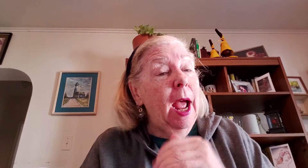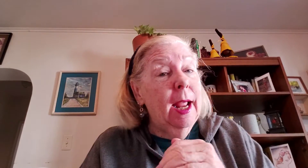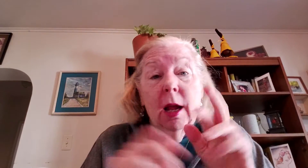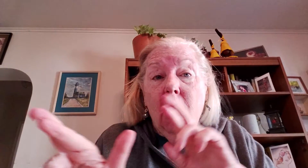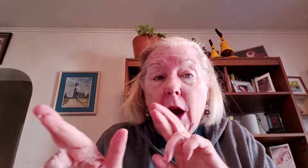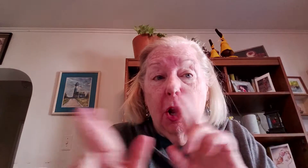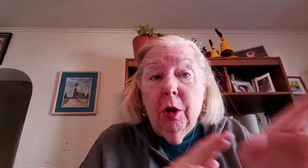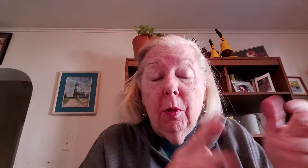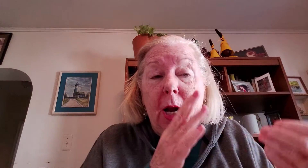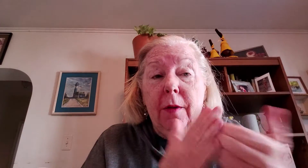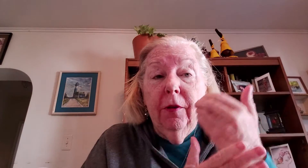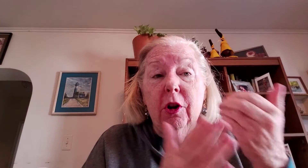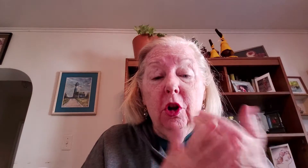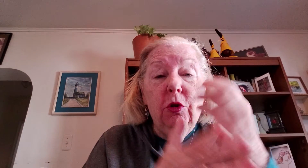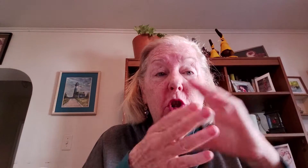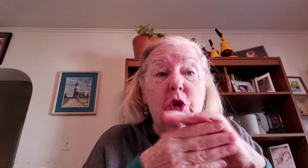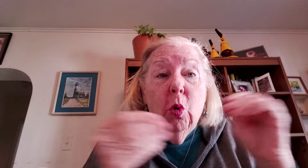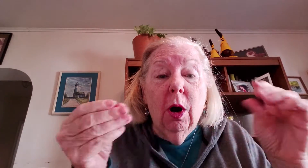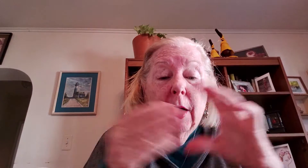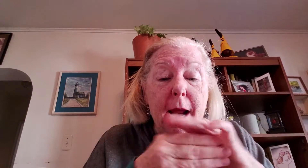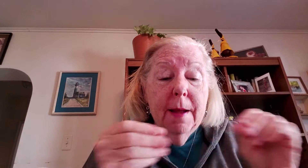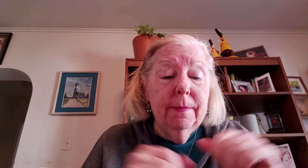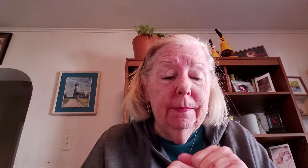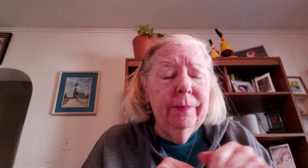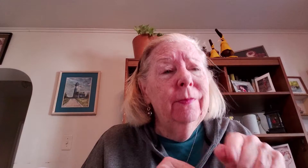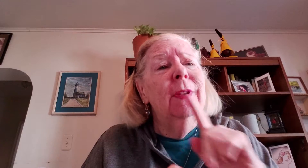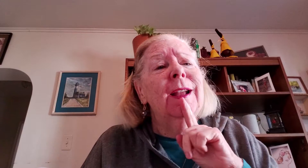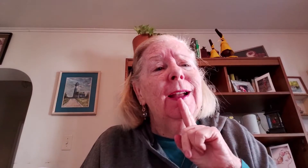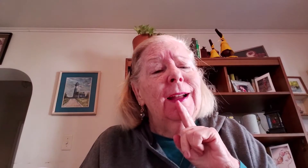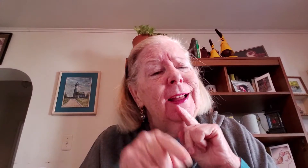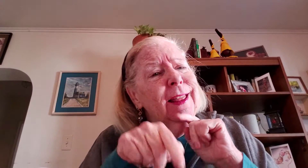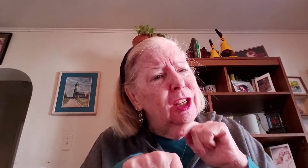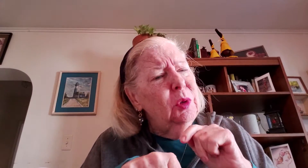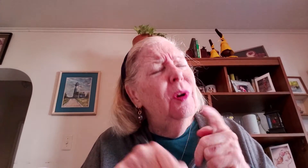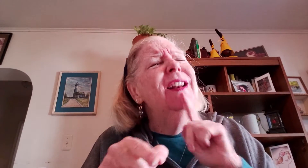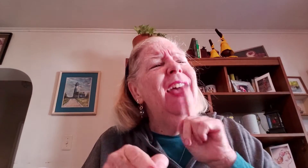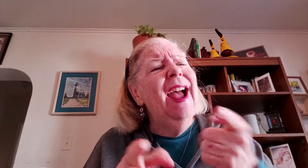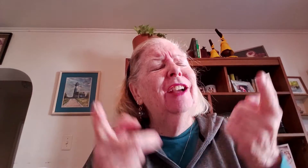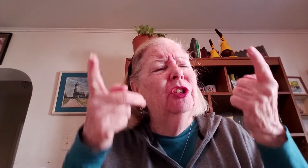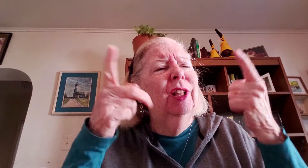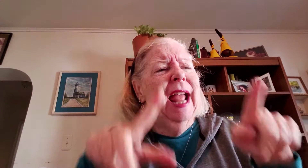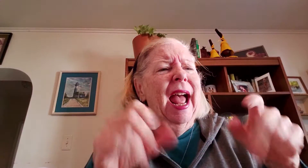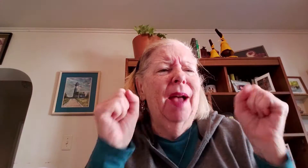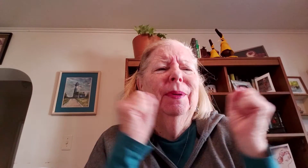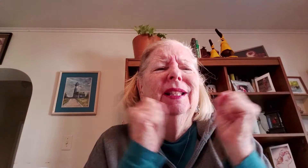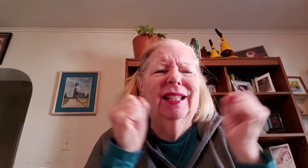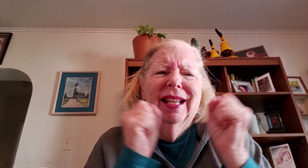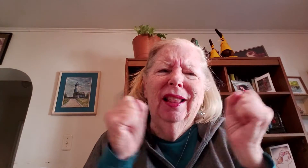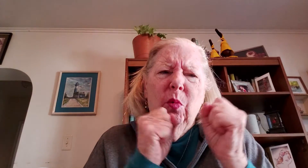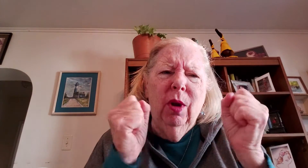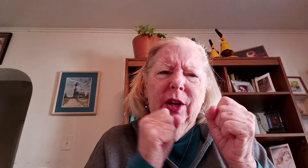Okay, are you ready for a new story? This one actually happens in the